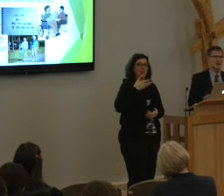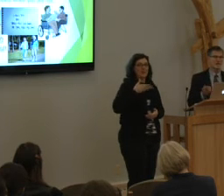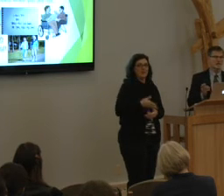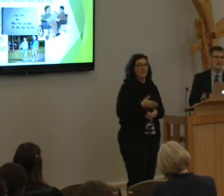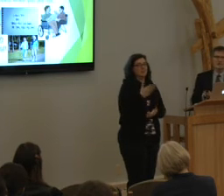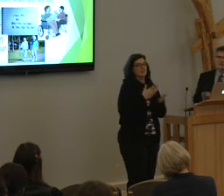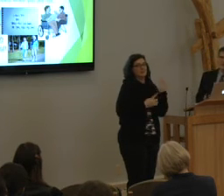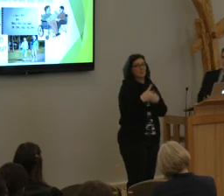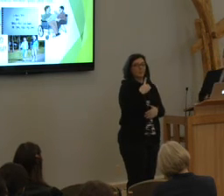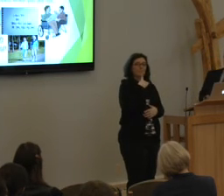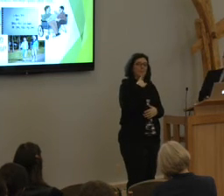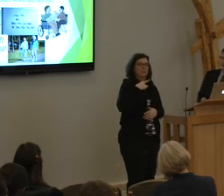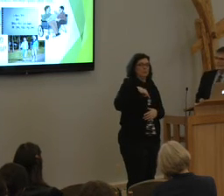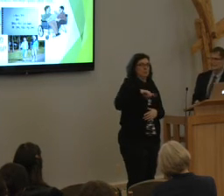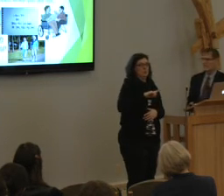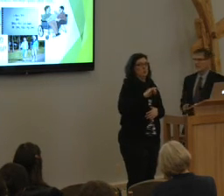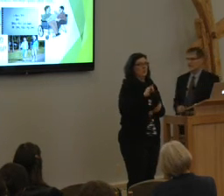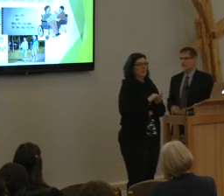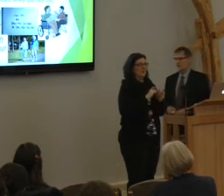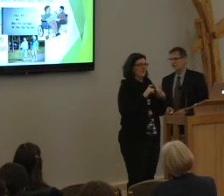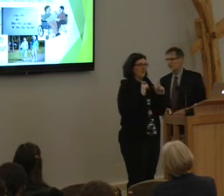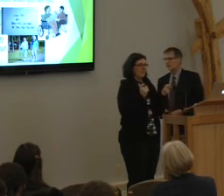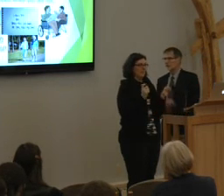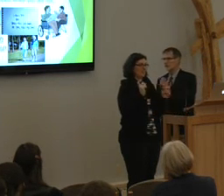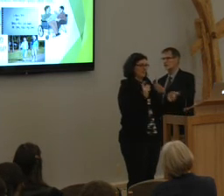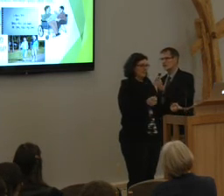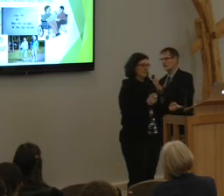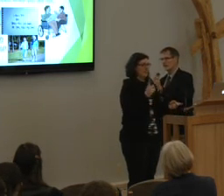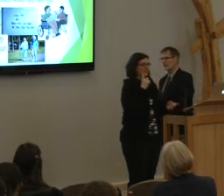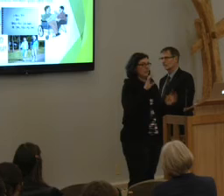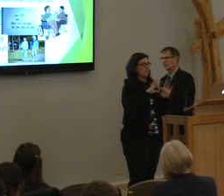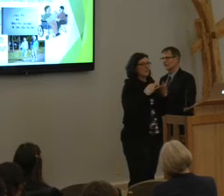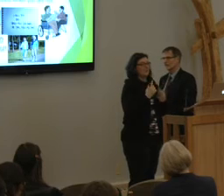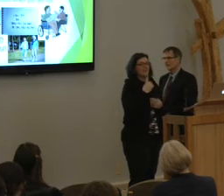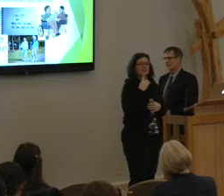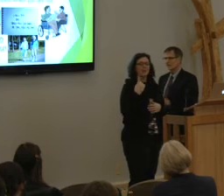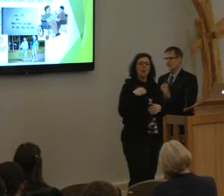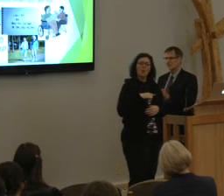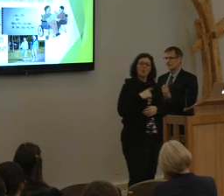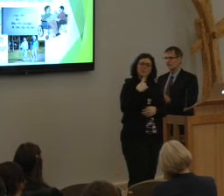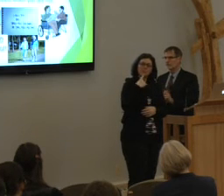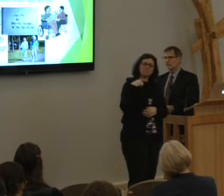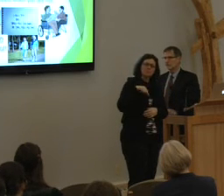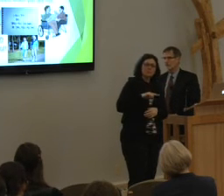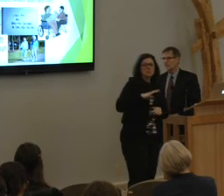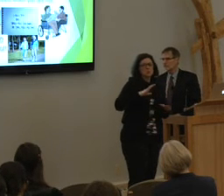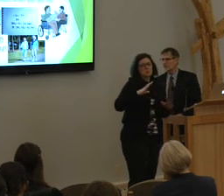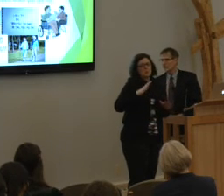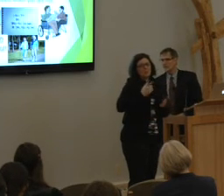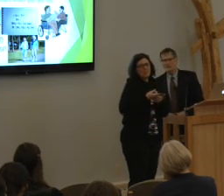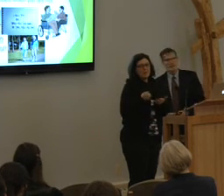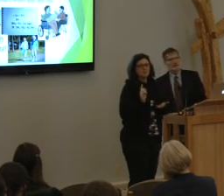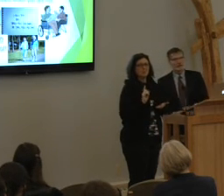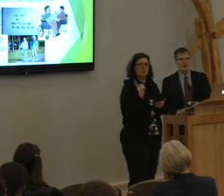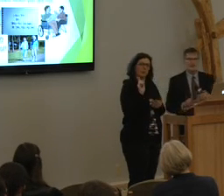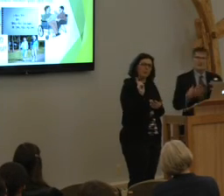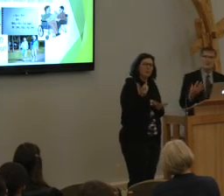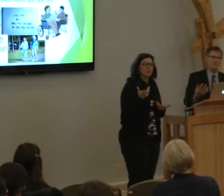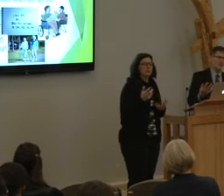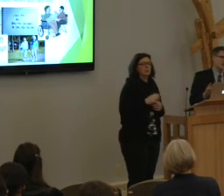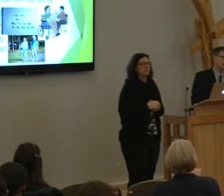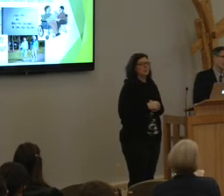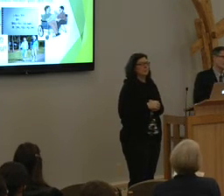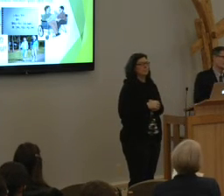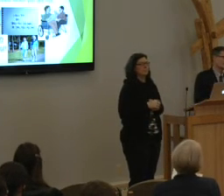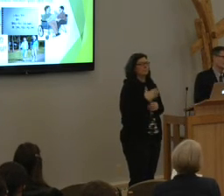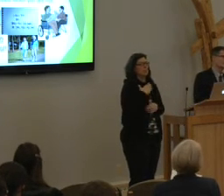the greatest gift to people with disabilities and their families, to say, we missed you last week. We missed you. Where have you been?